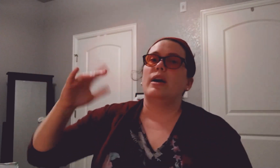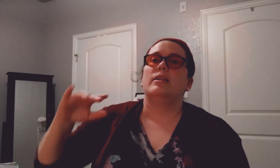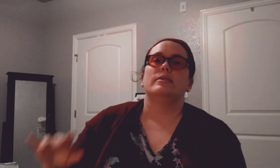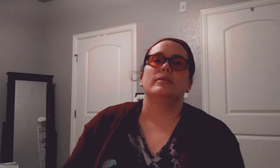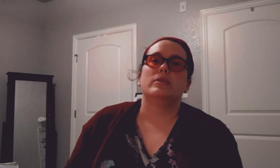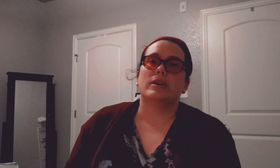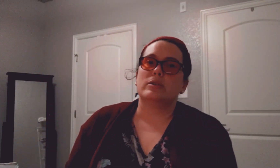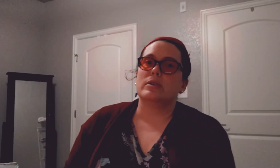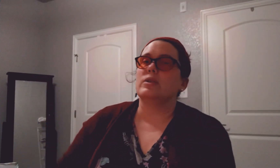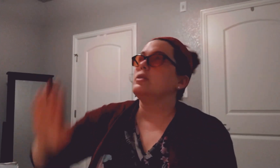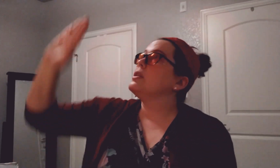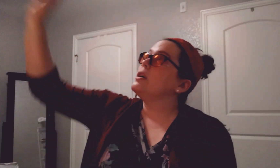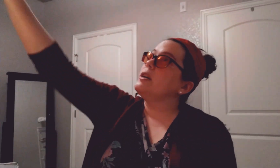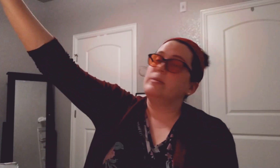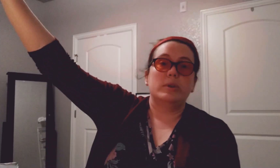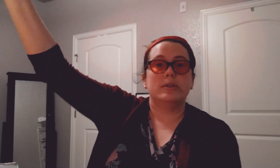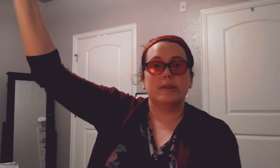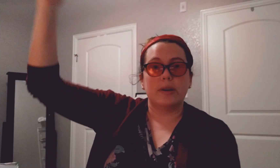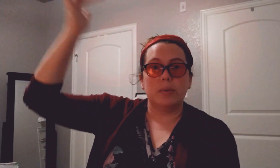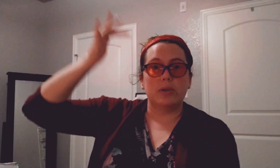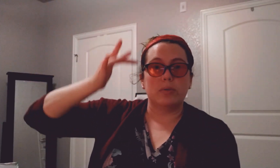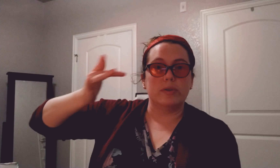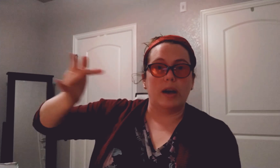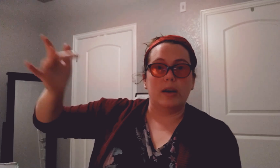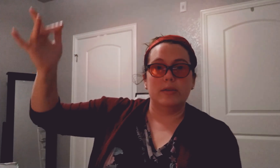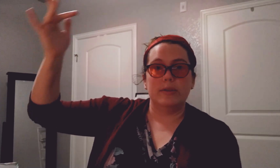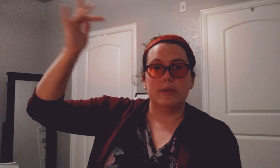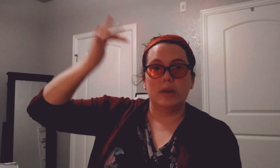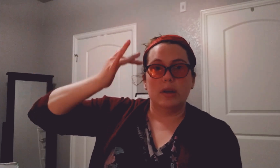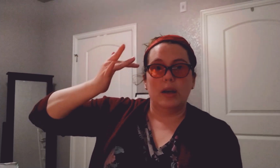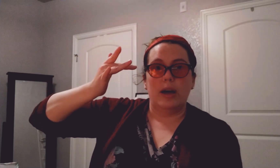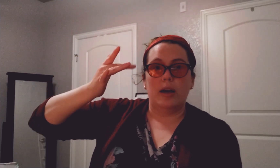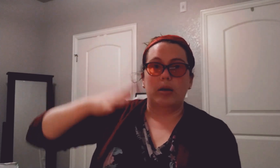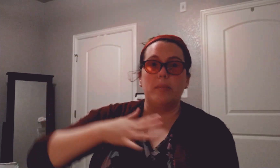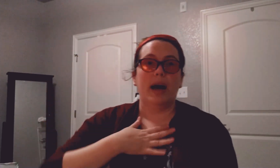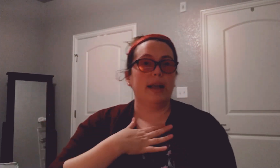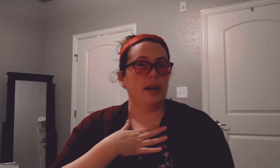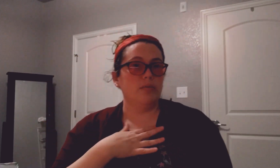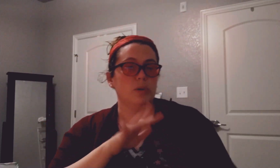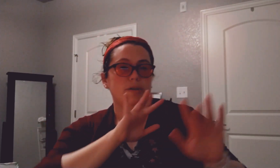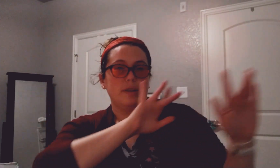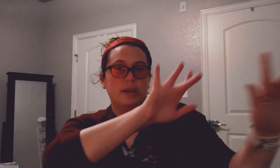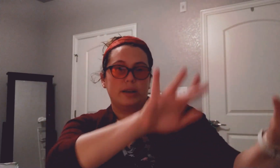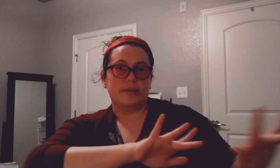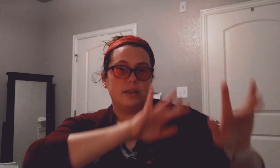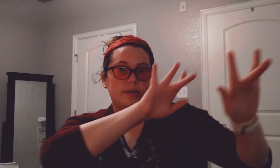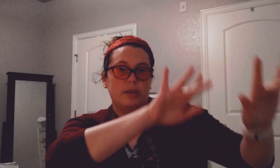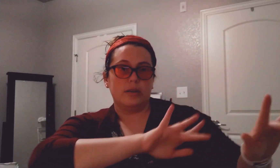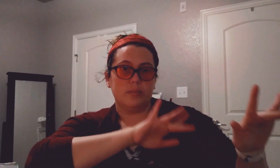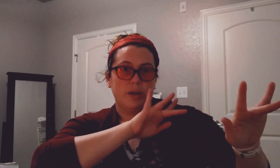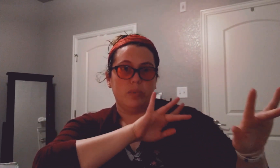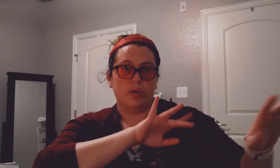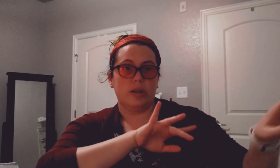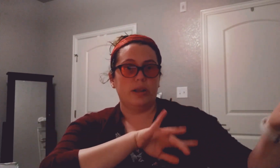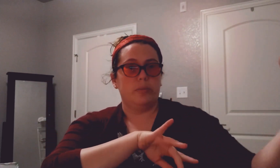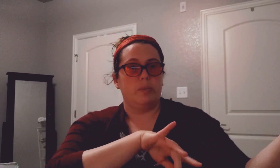and this is directional. His mercy is coming towards us. I can have mercy that extends to other people. Other people